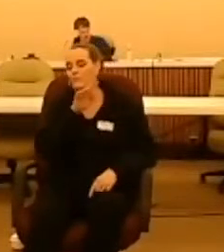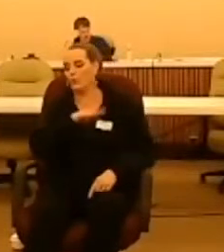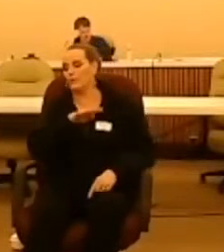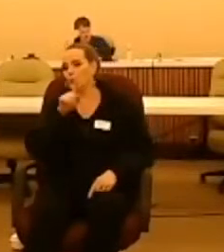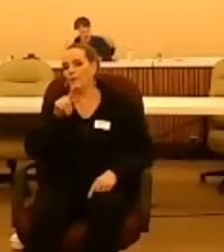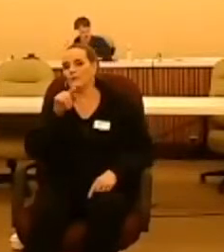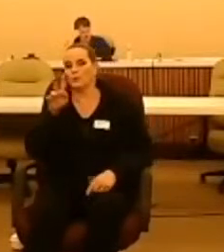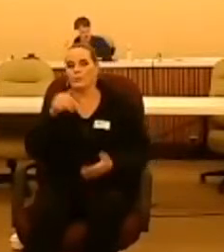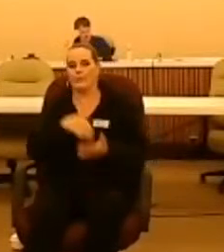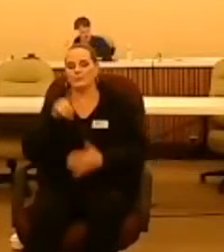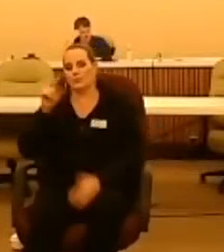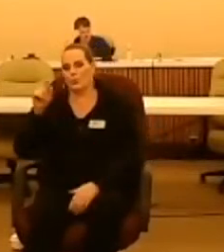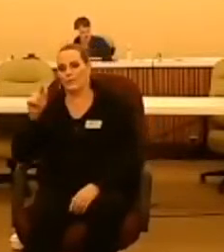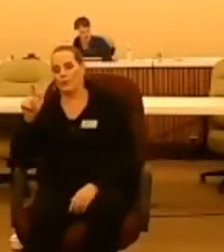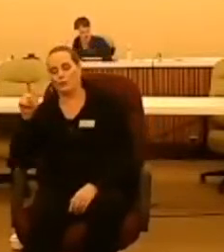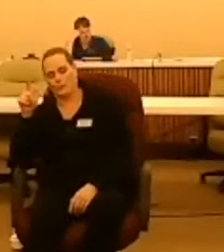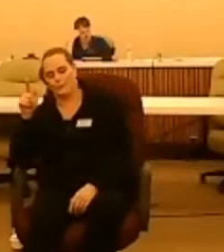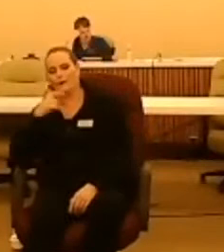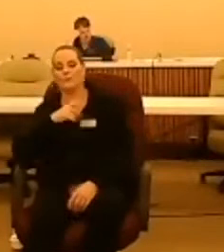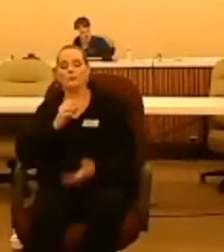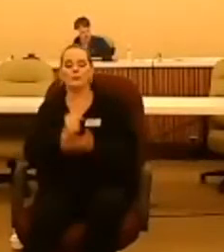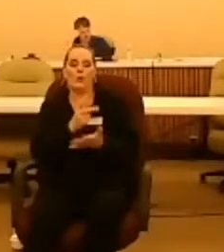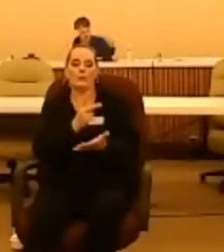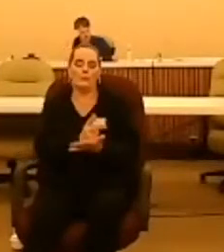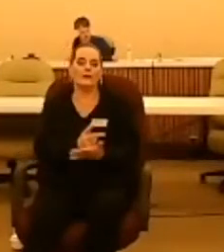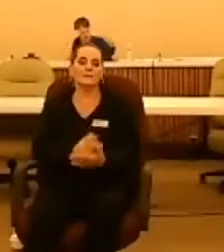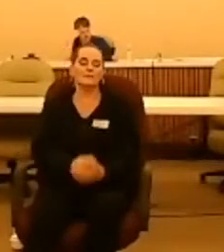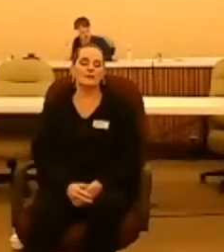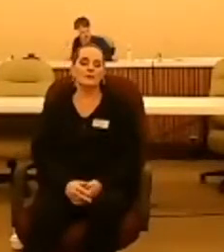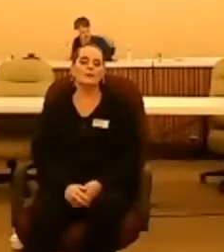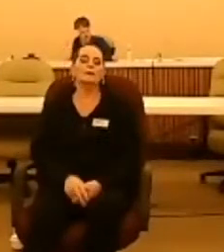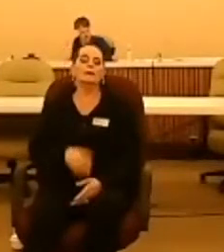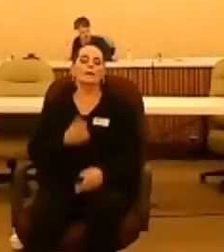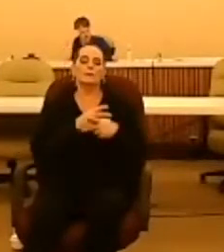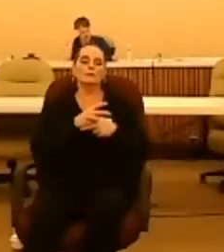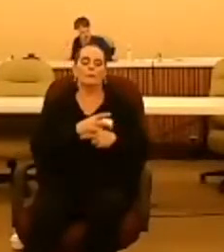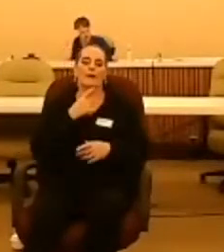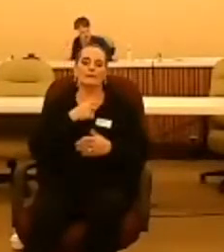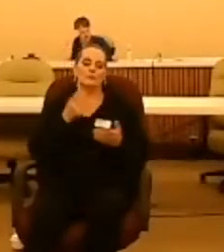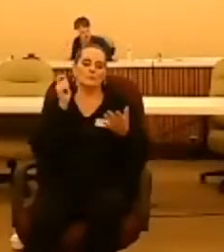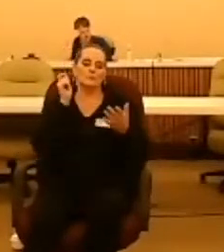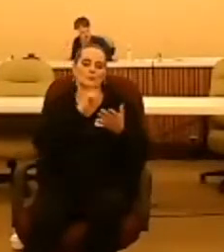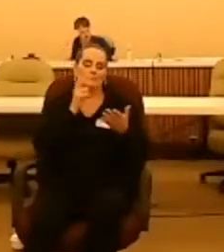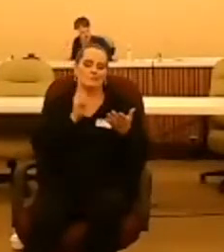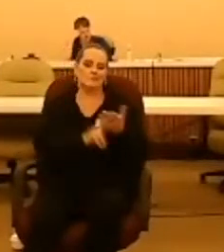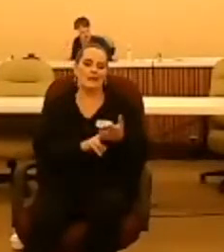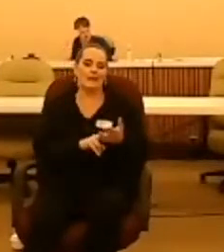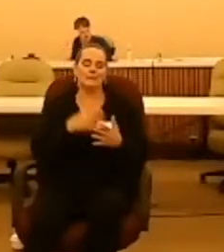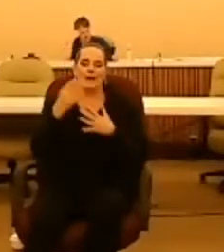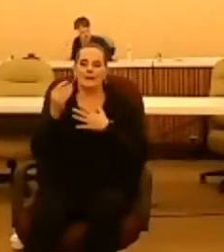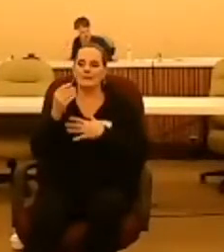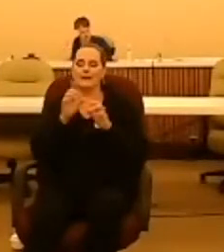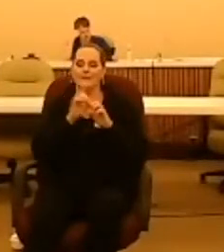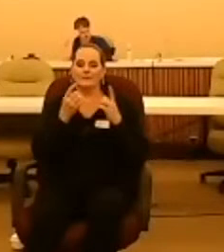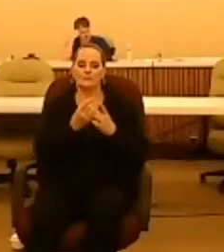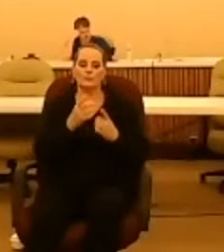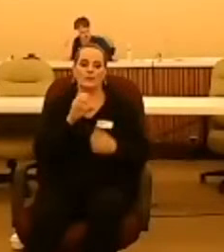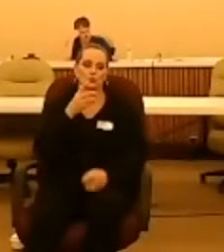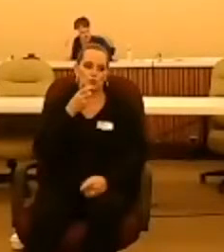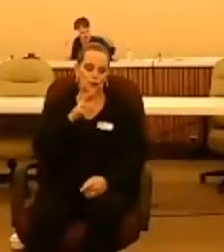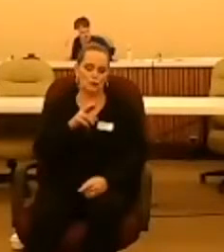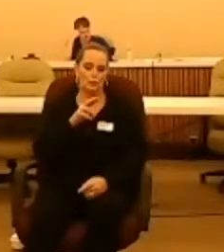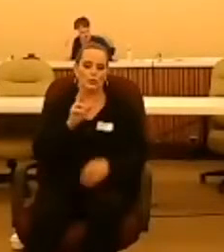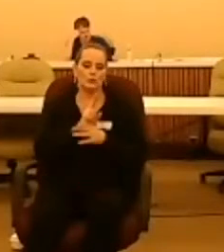11-141, 2021 to authorize the supervisor to sign an out-of-district sewer use contract for the property